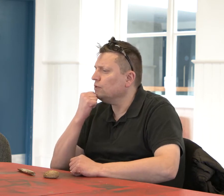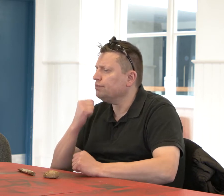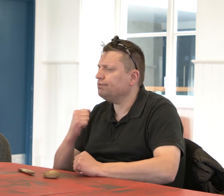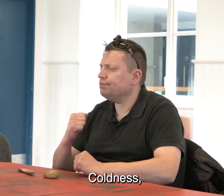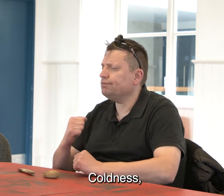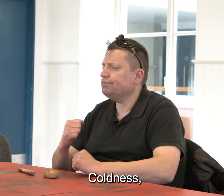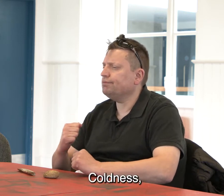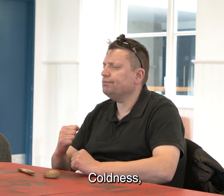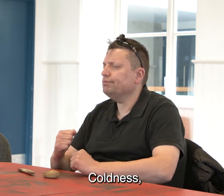Coldness.